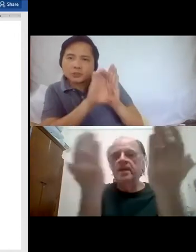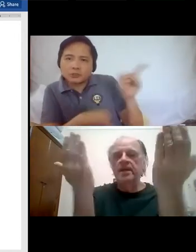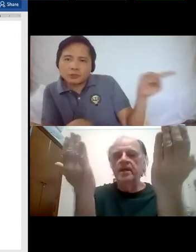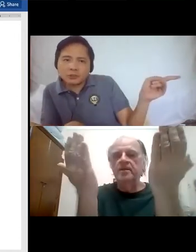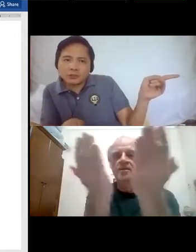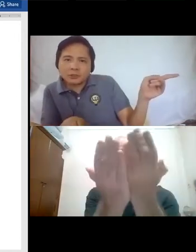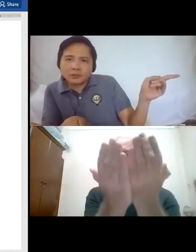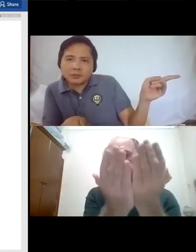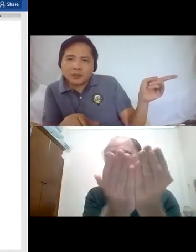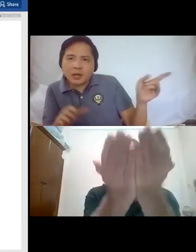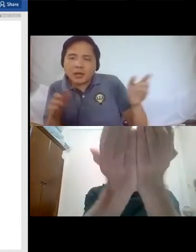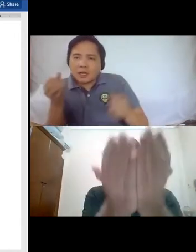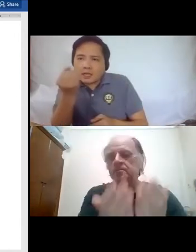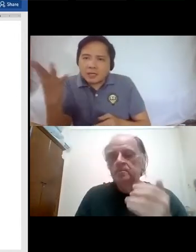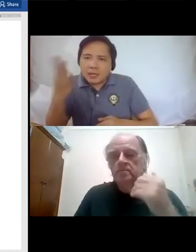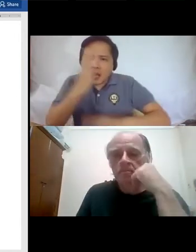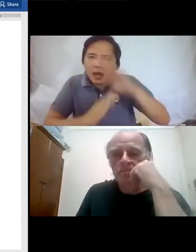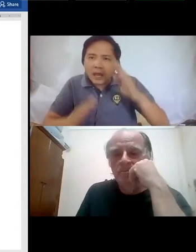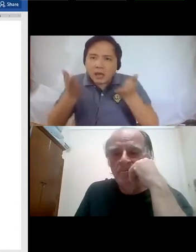How many hands?